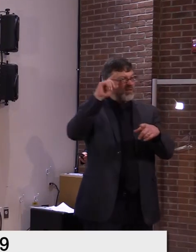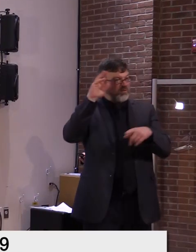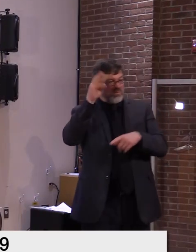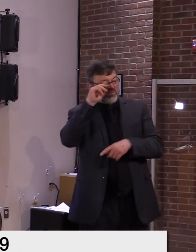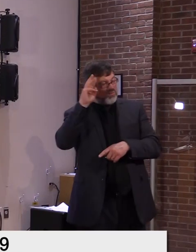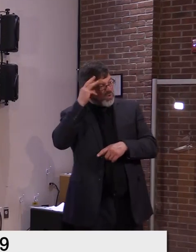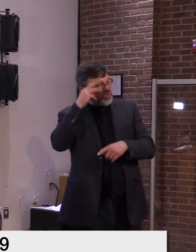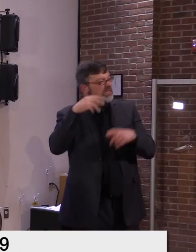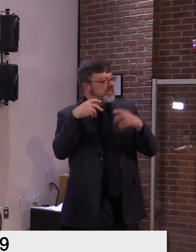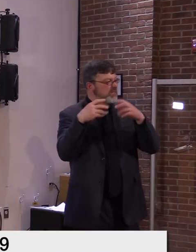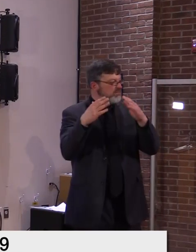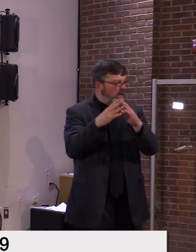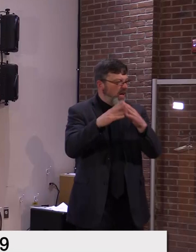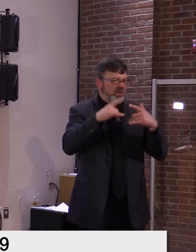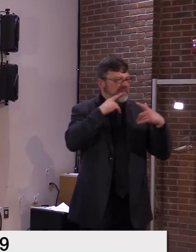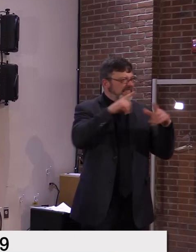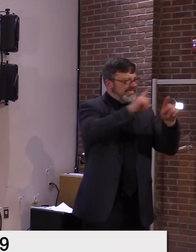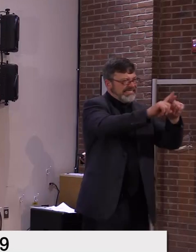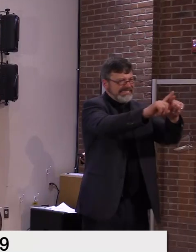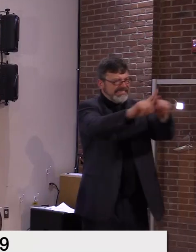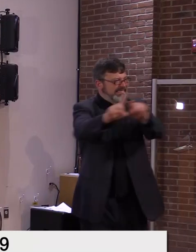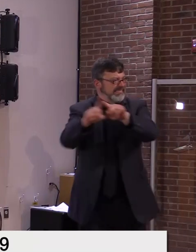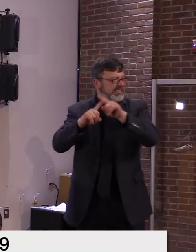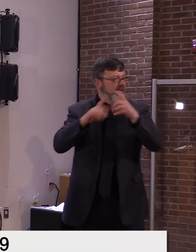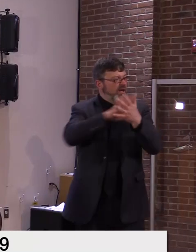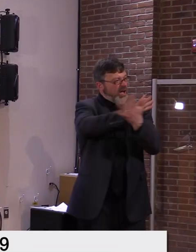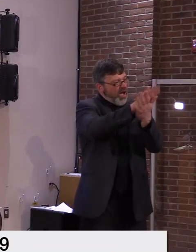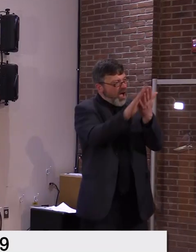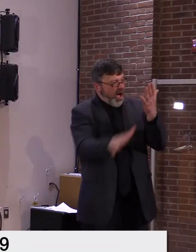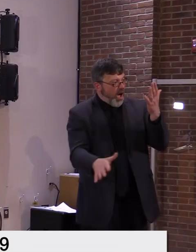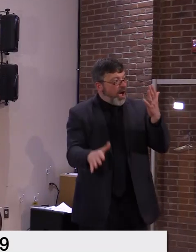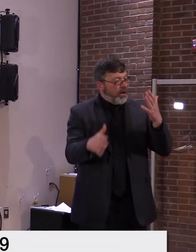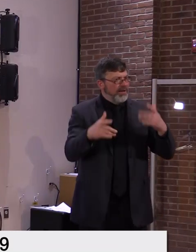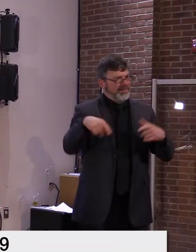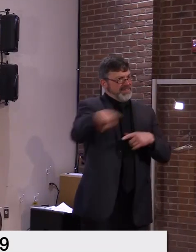to all of the volunteers, interpreters, cultural brokers,